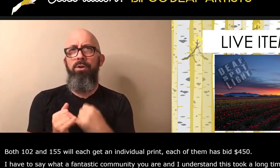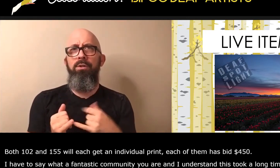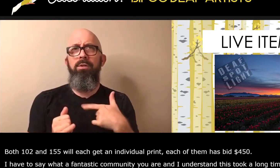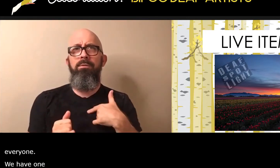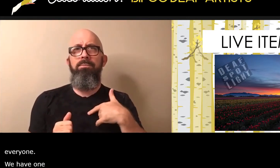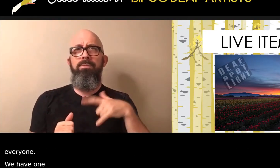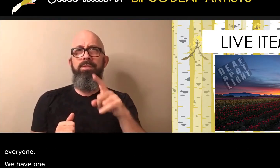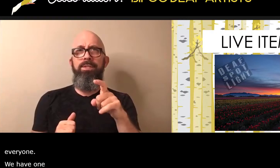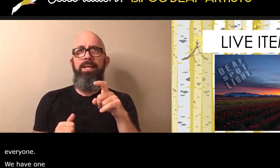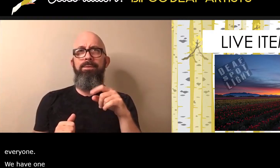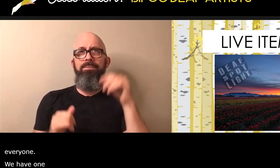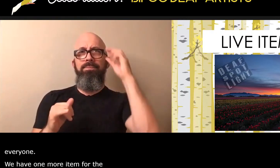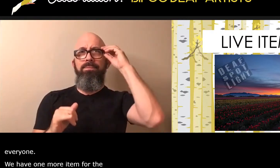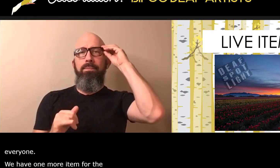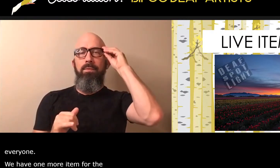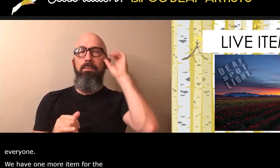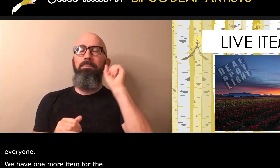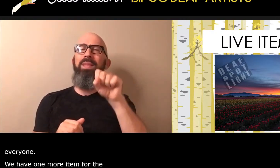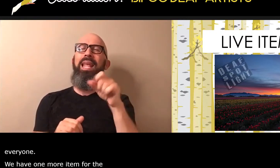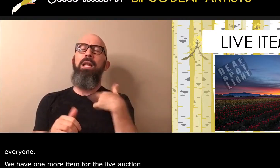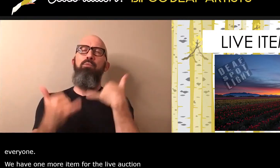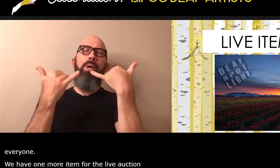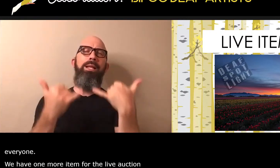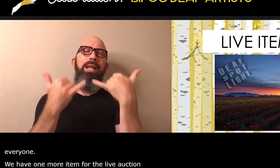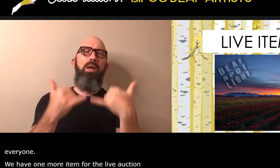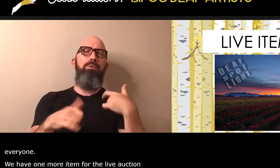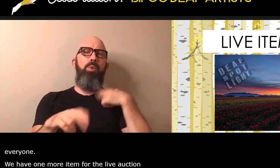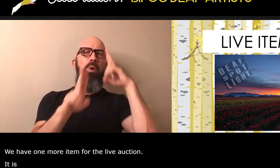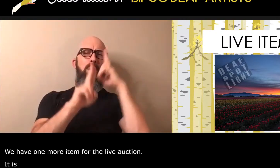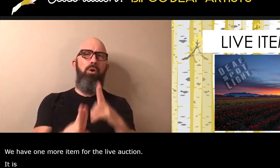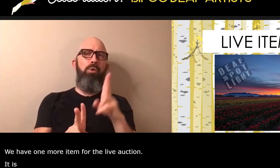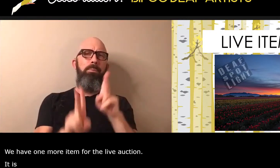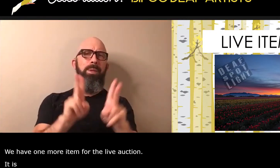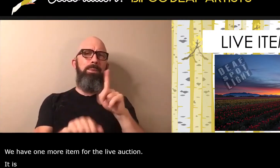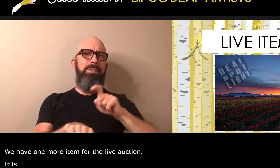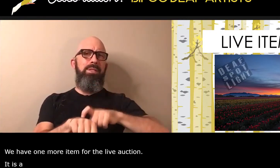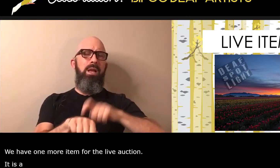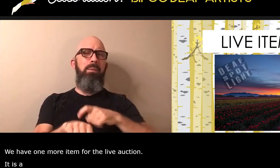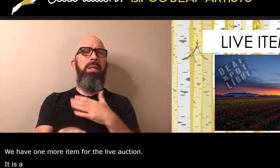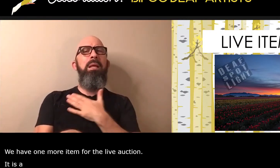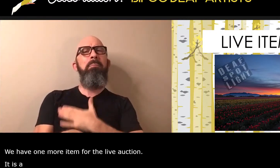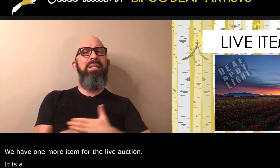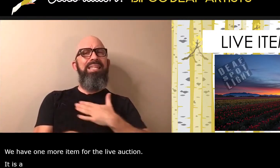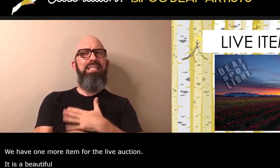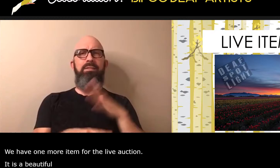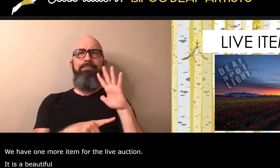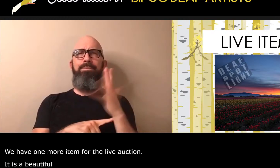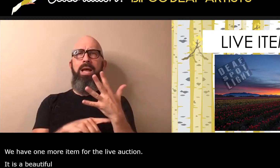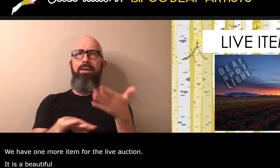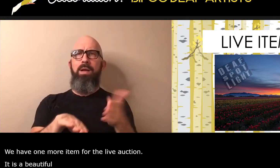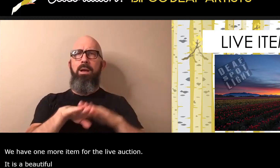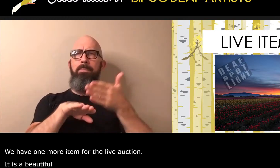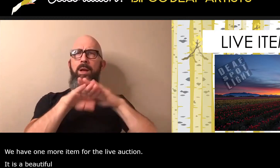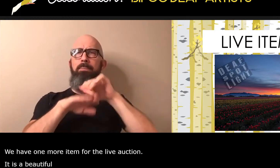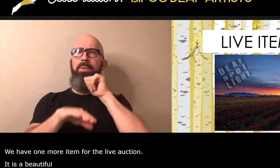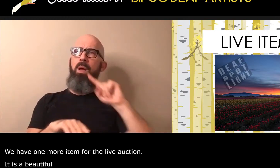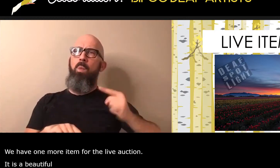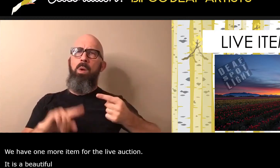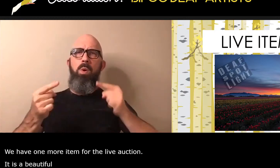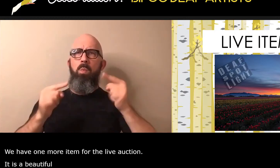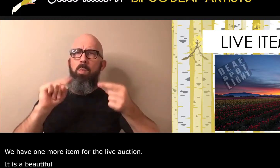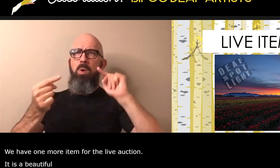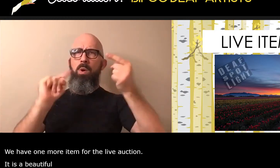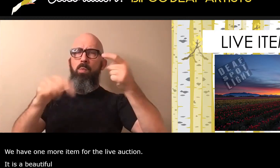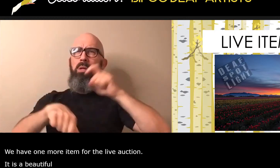for the live auction. It's a beautiful piece, but we want to honor people's